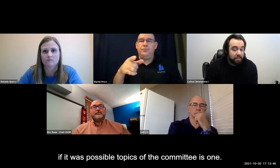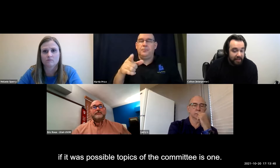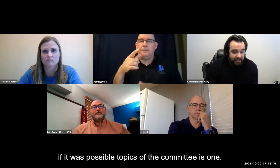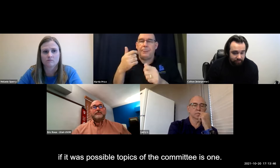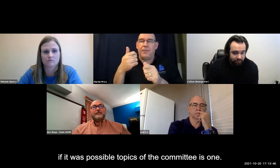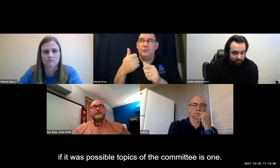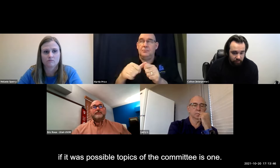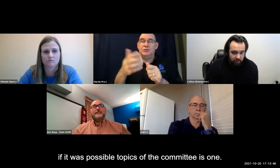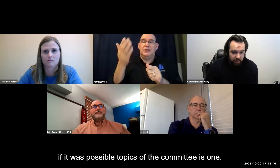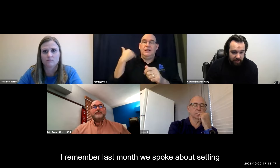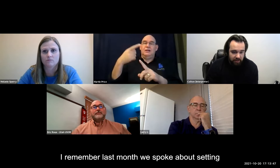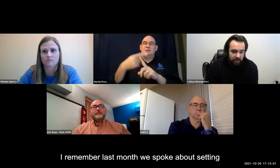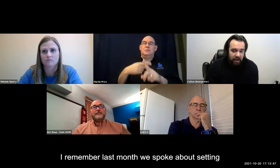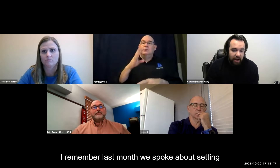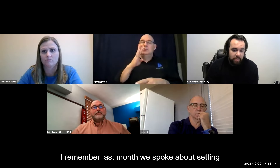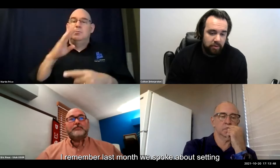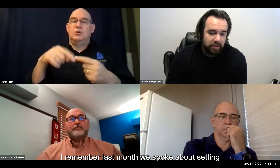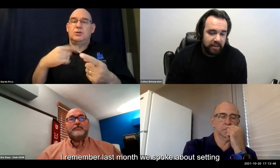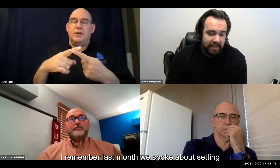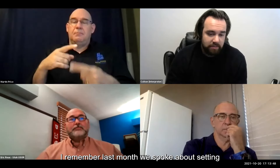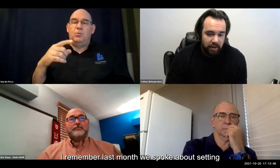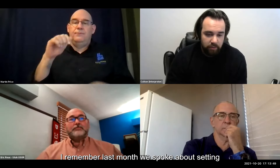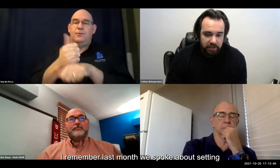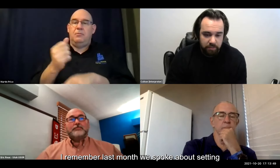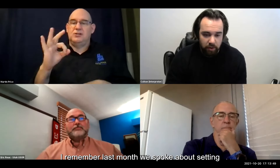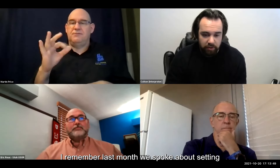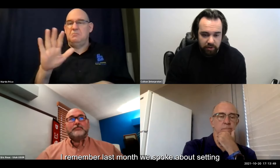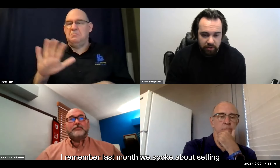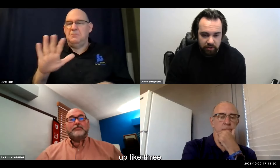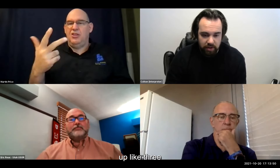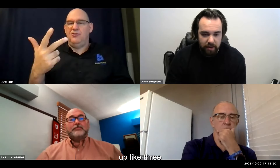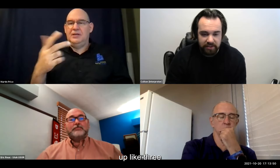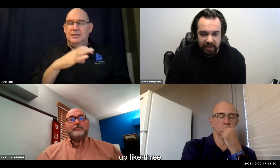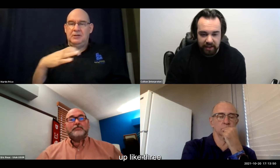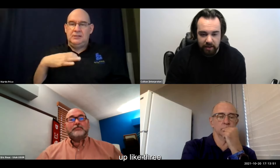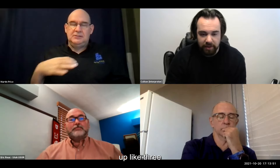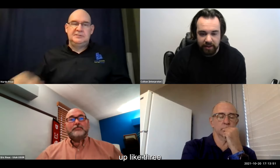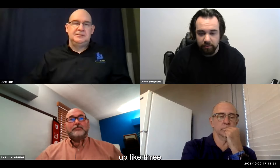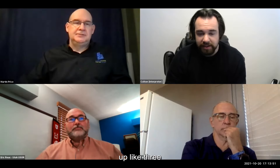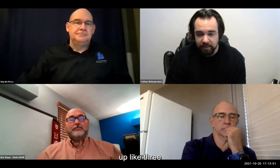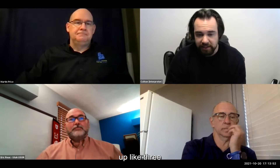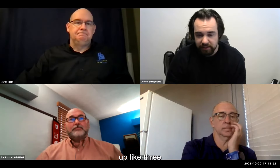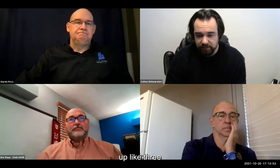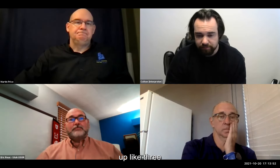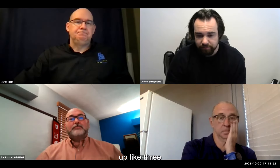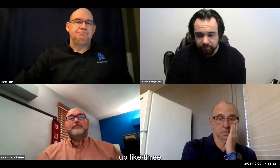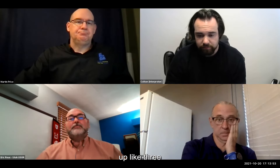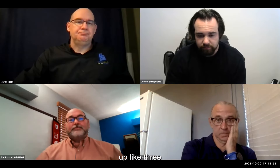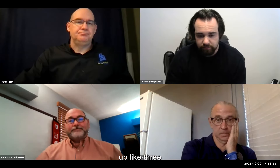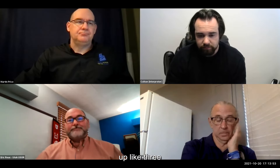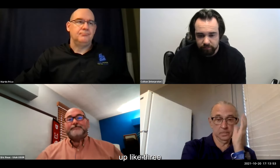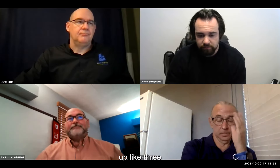topics of the committee was one. I remember last month we spoke about setting up like 3 committees.